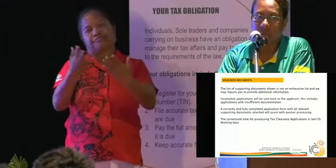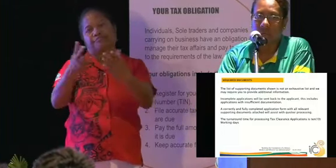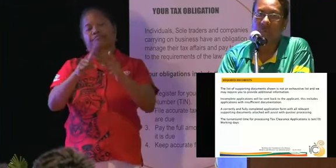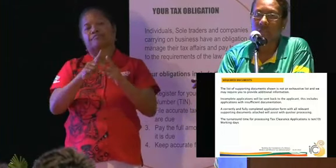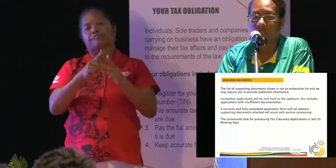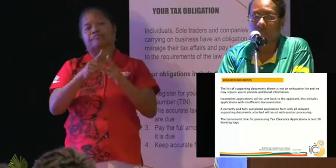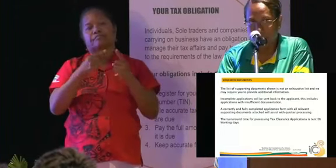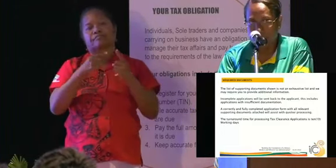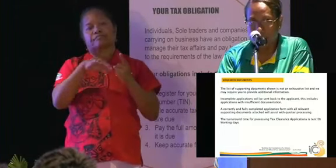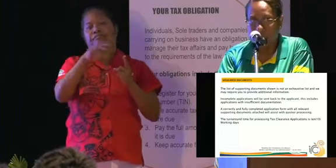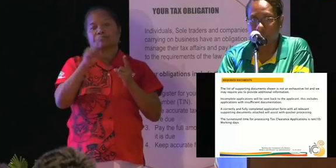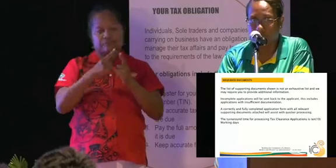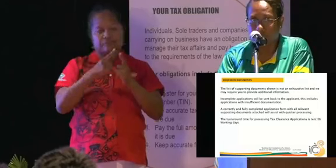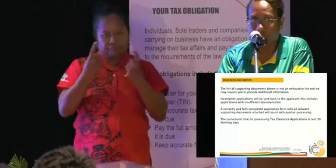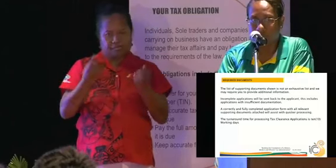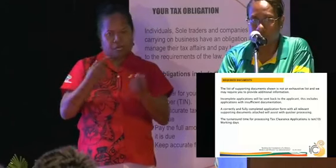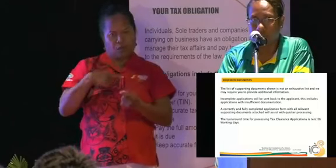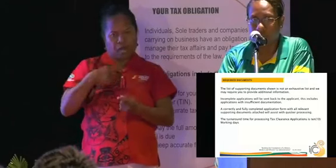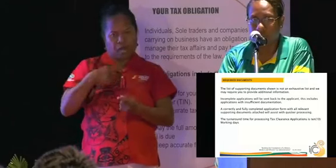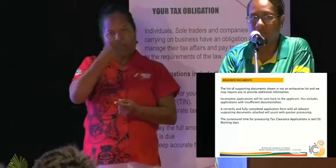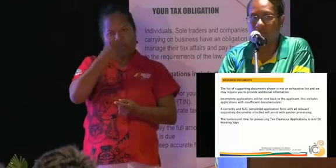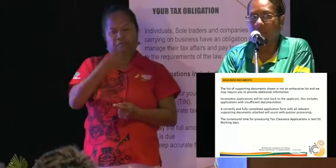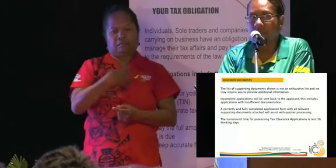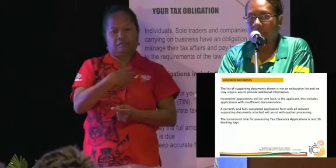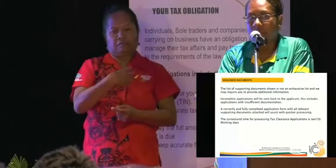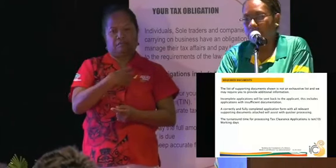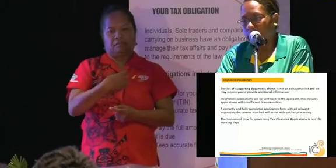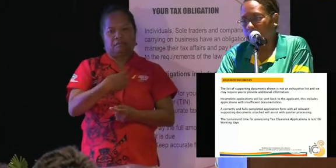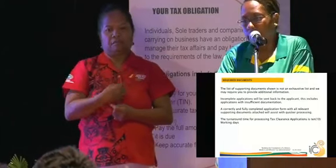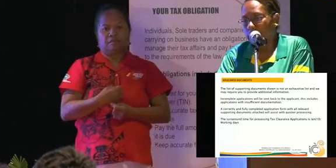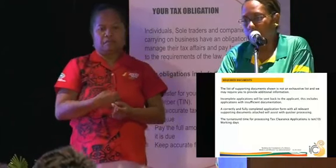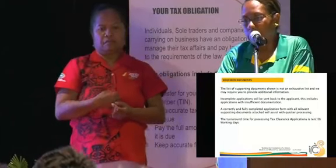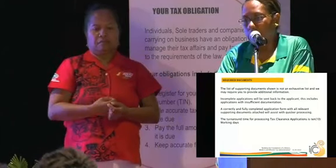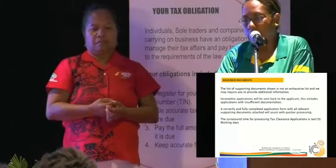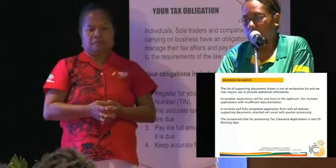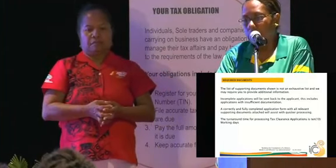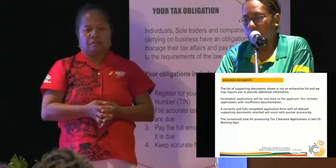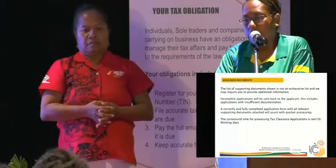everything. Why are you asking me for more?